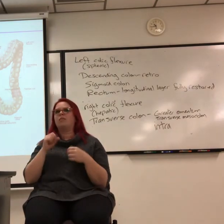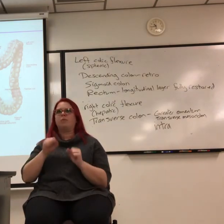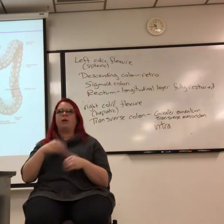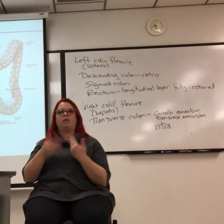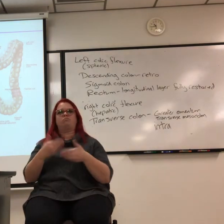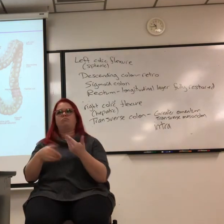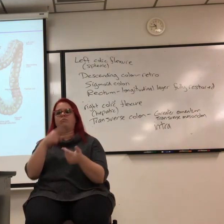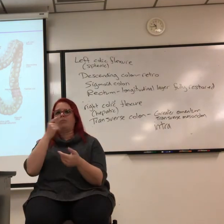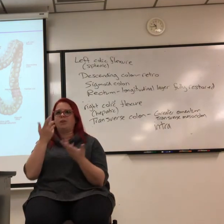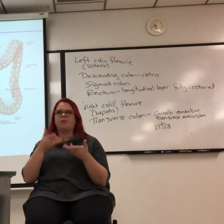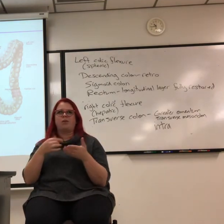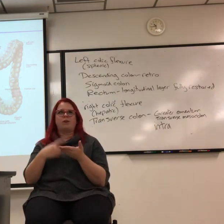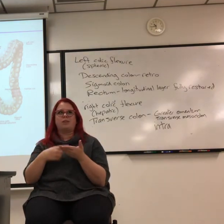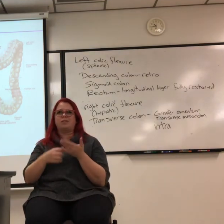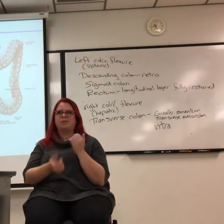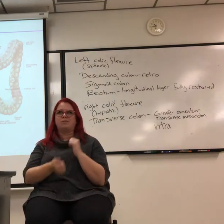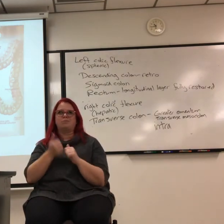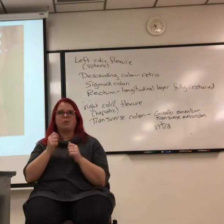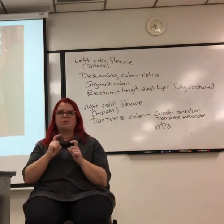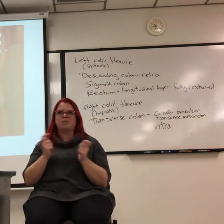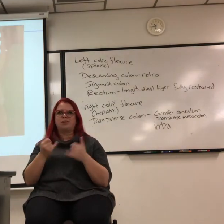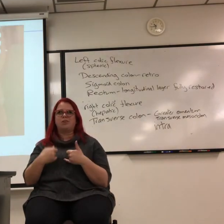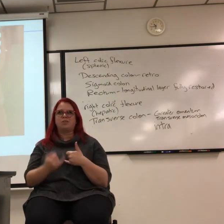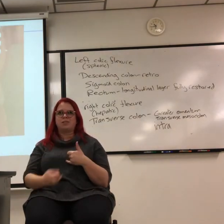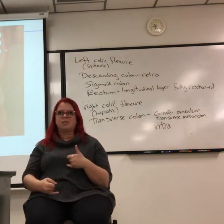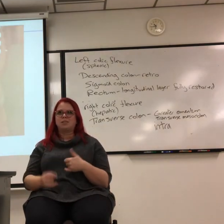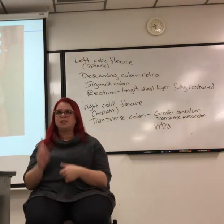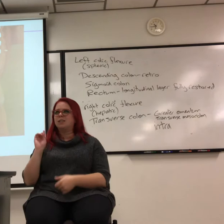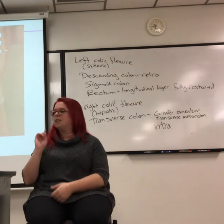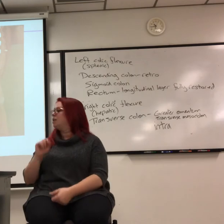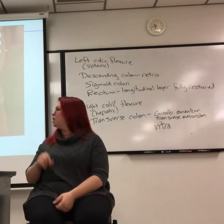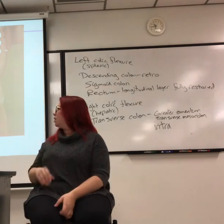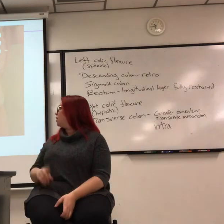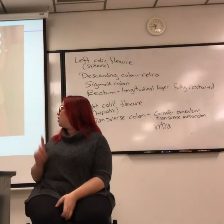now since I already talked about the whole large intestine. There's this picture here.